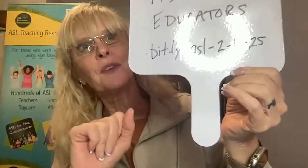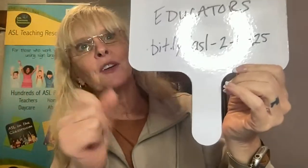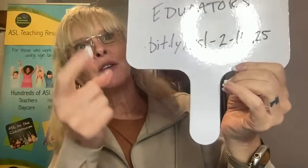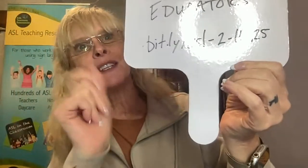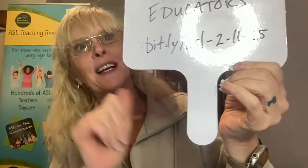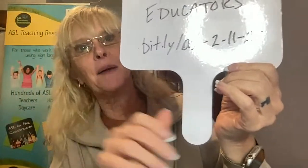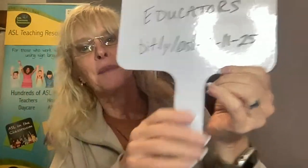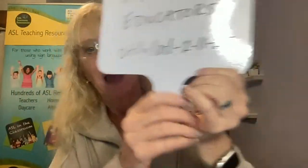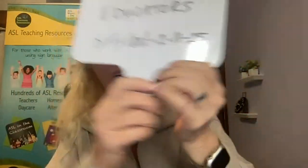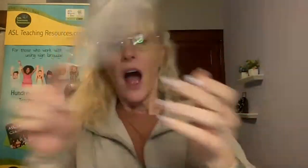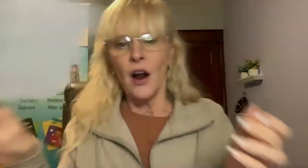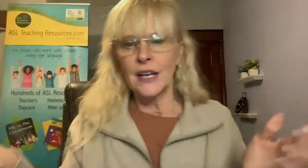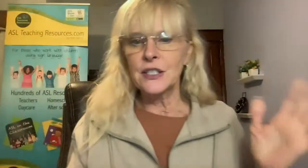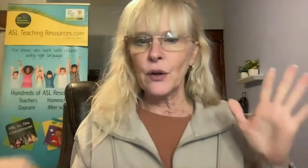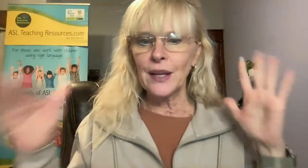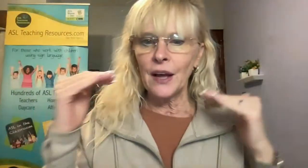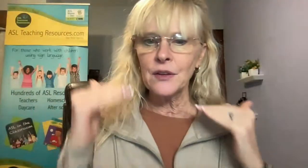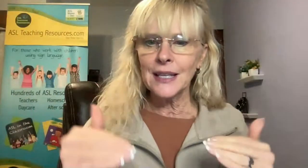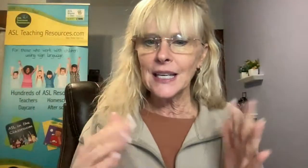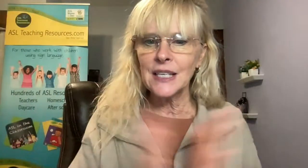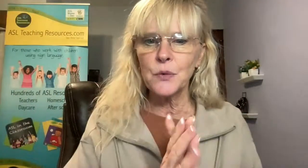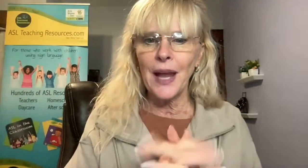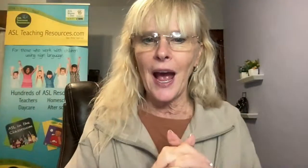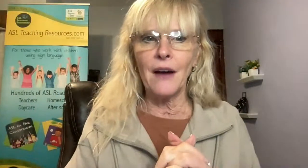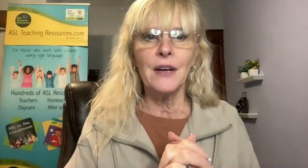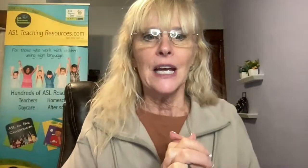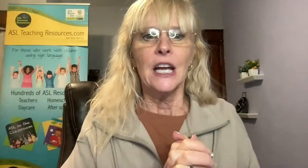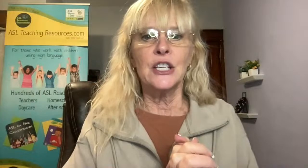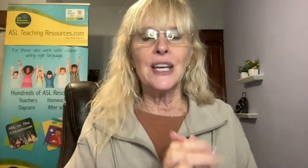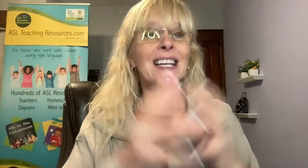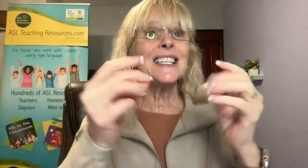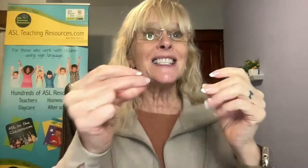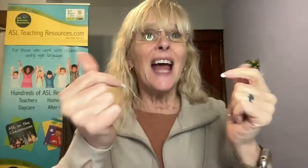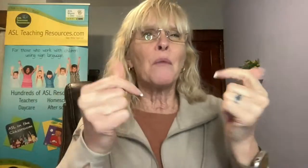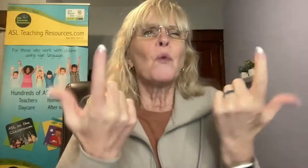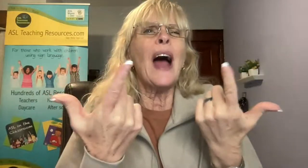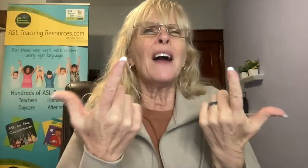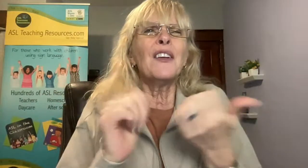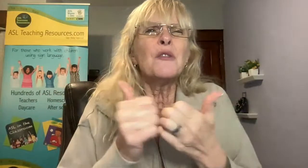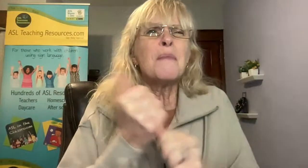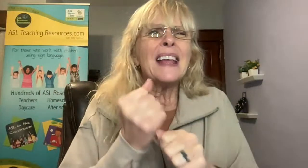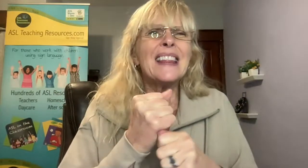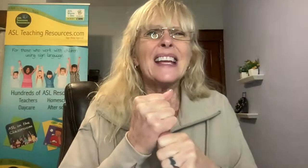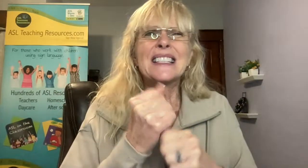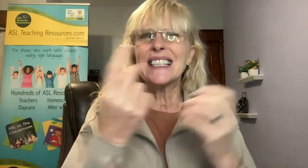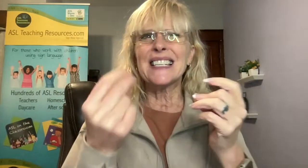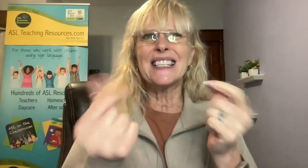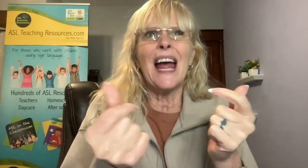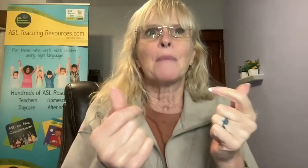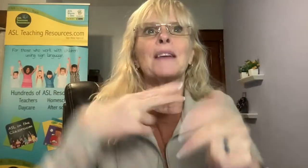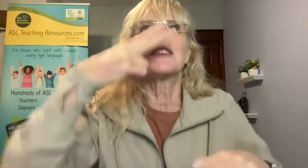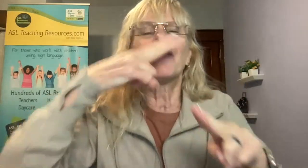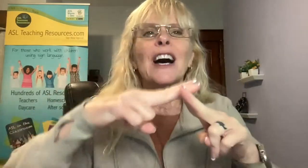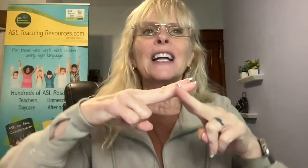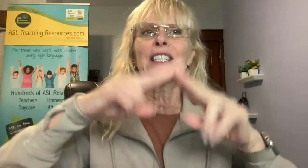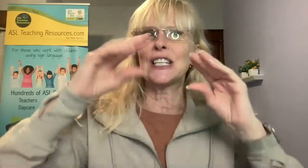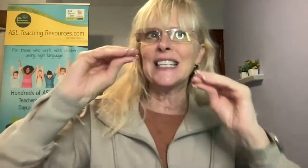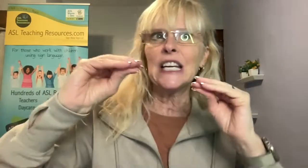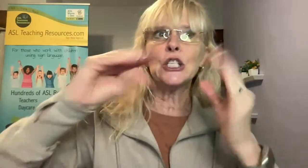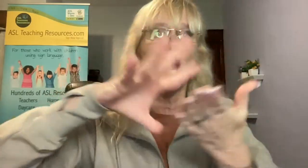go sign up. All right, so the other thing is in a snap. Well, how do you make things in a snap that's fun to teach and